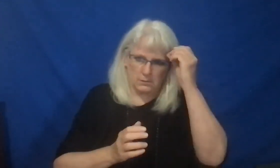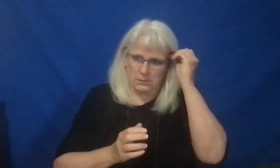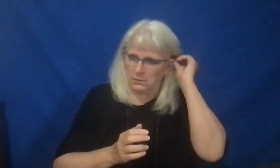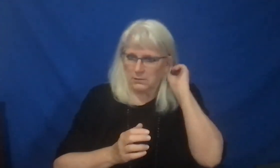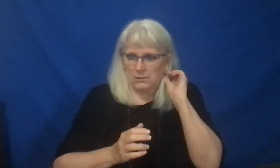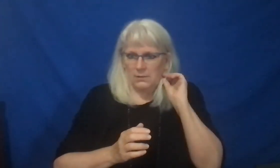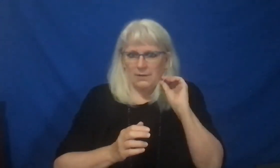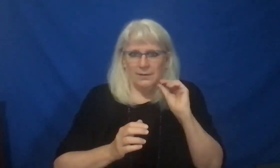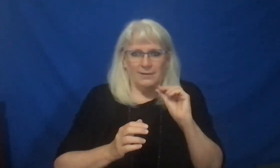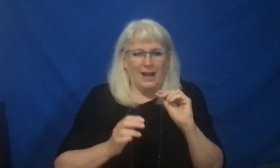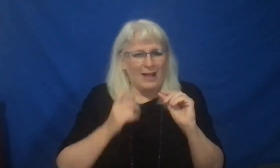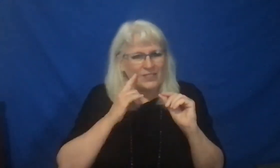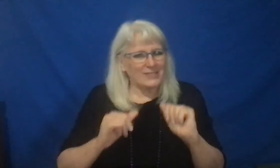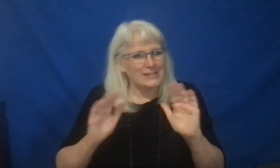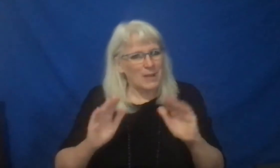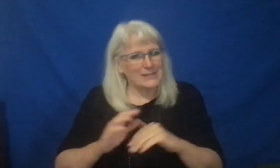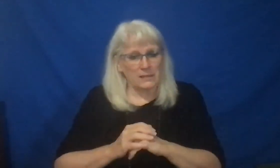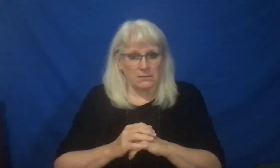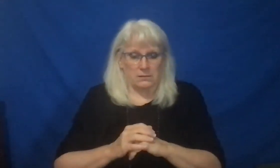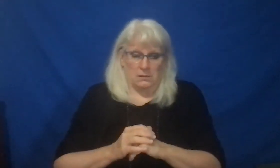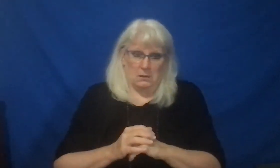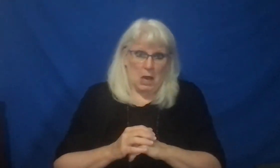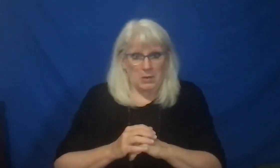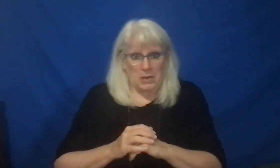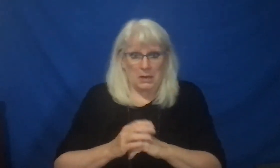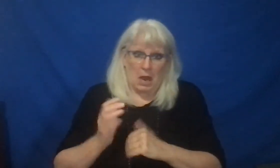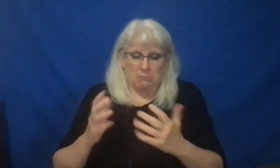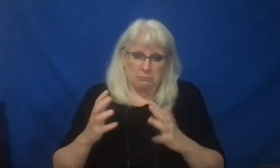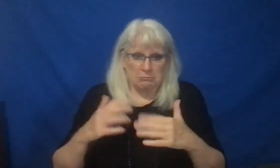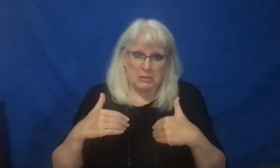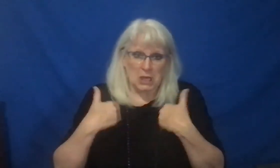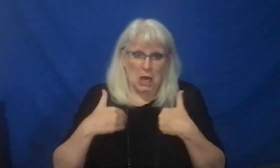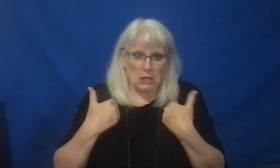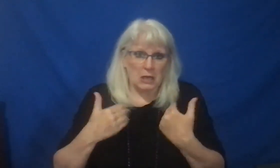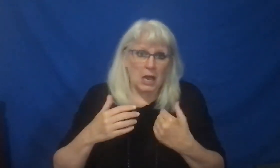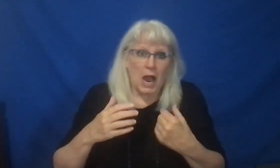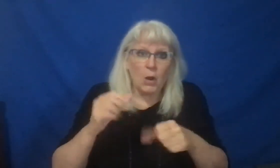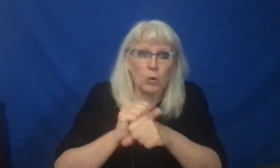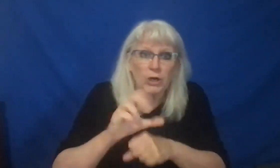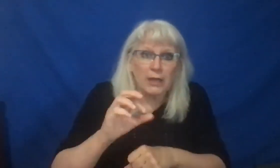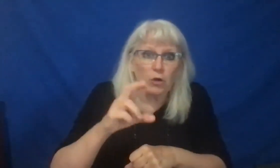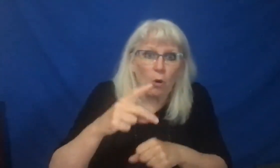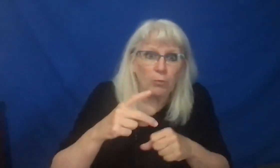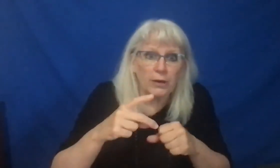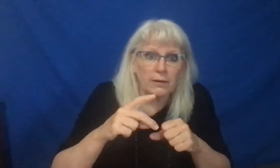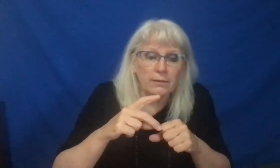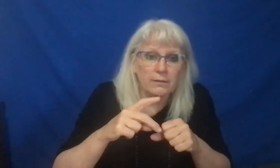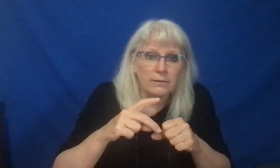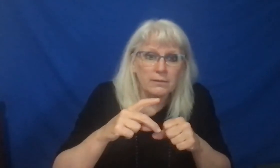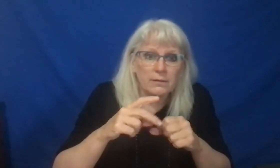because I guess I'm young. I'm in corporate America. I sponsor a lot of women. I have two